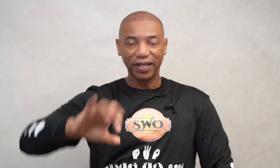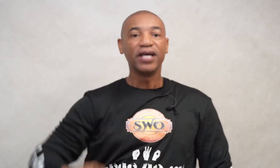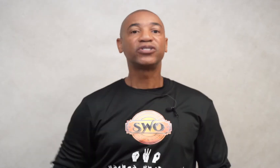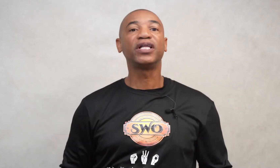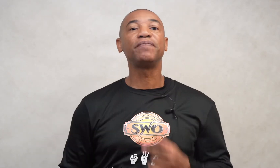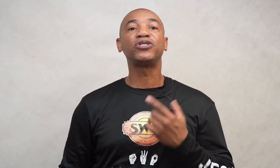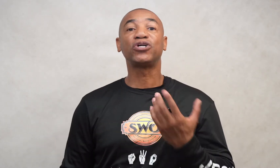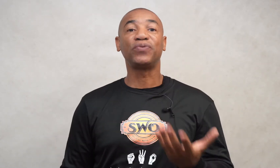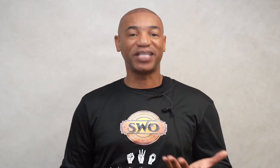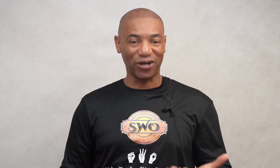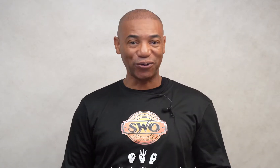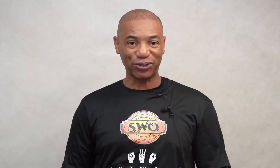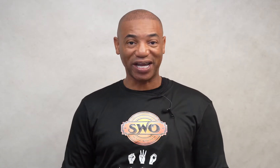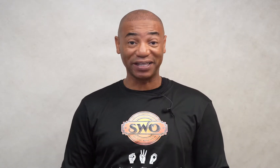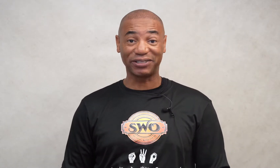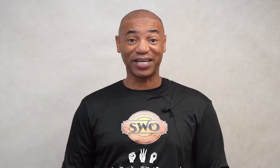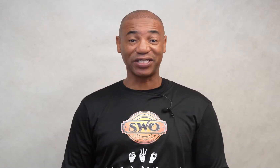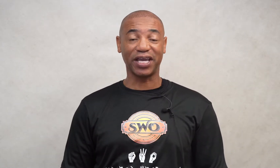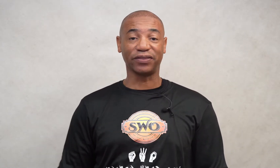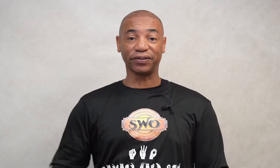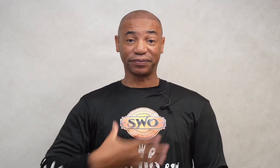So let me show you what that whole sign looks like together.